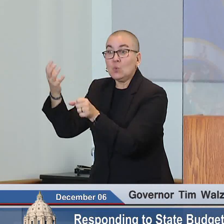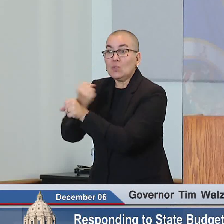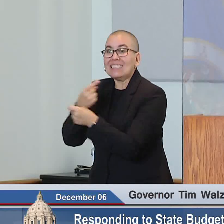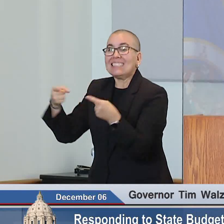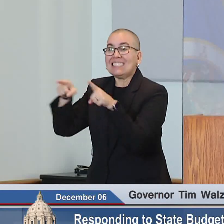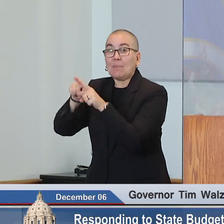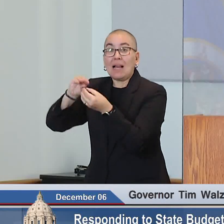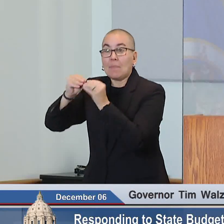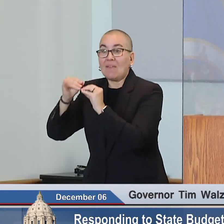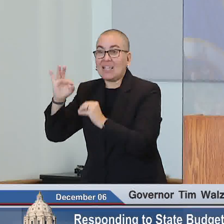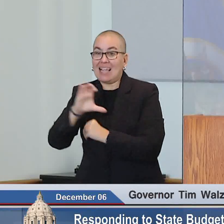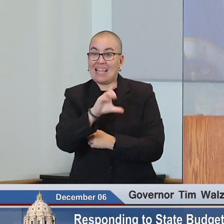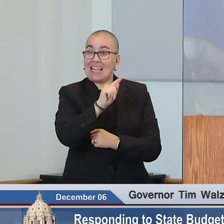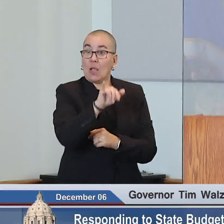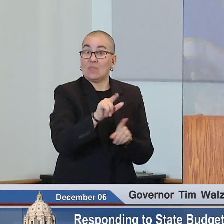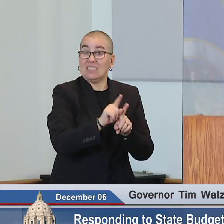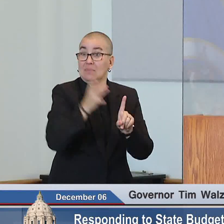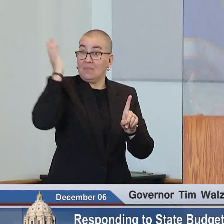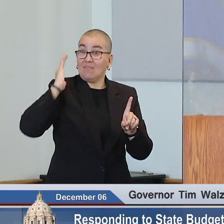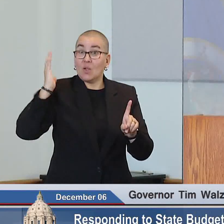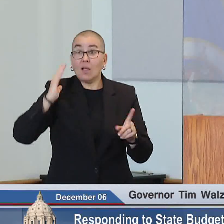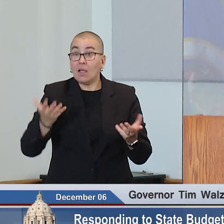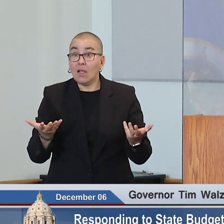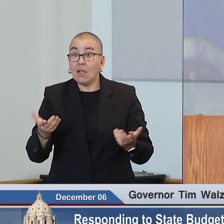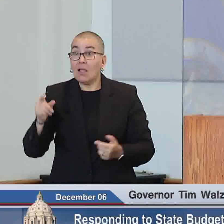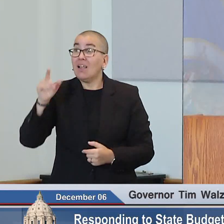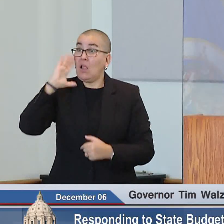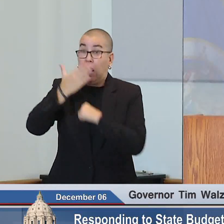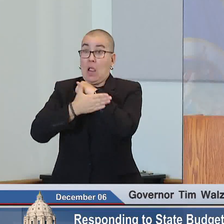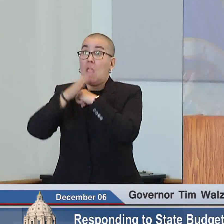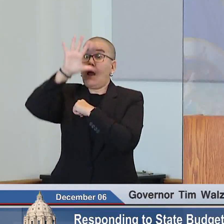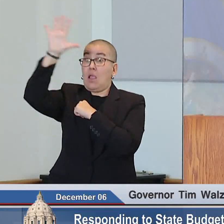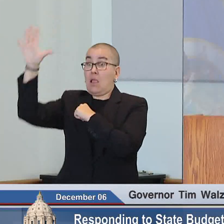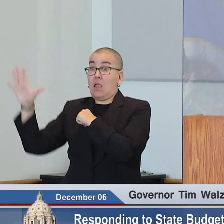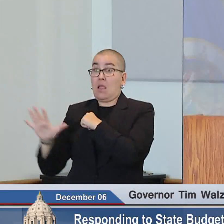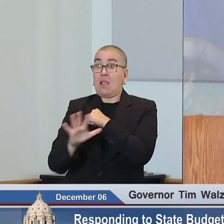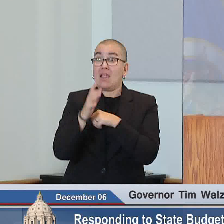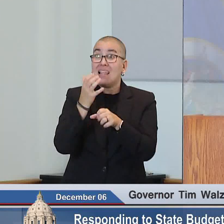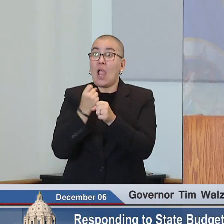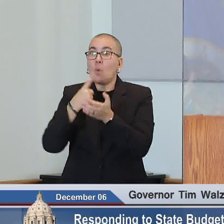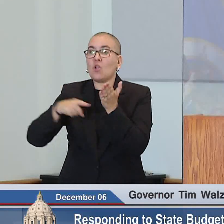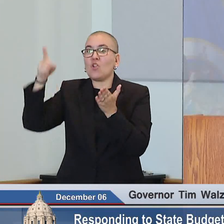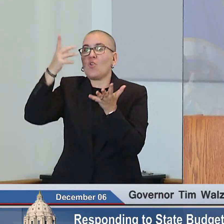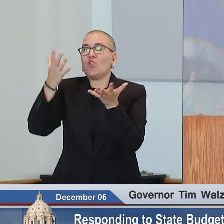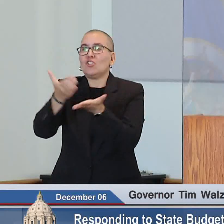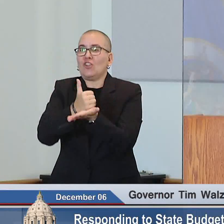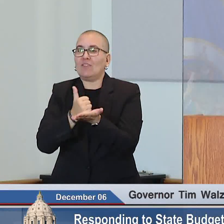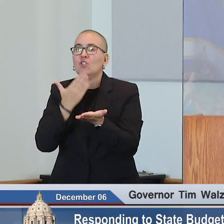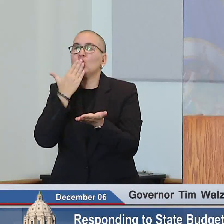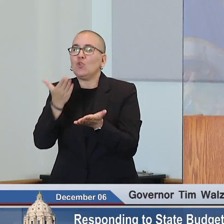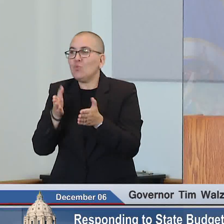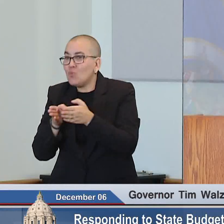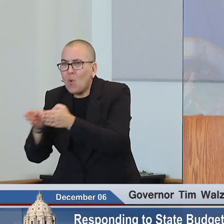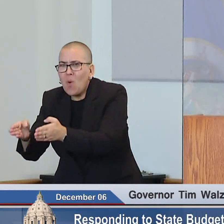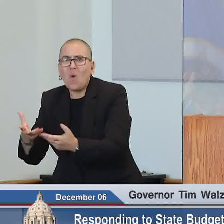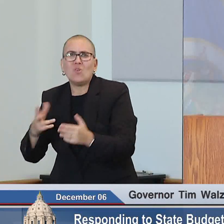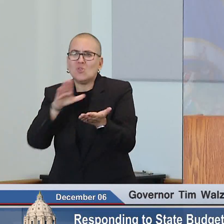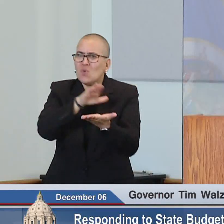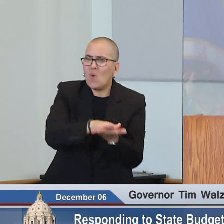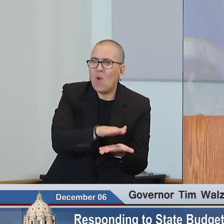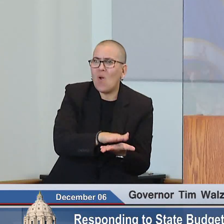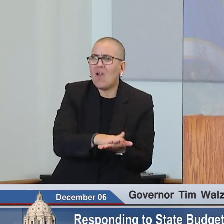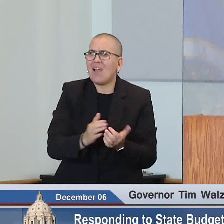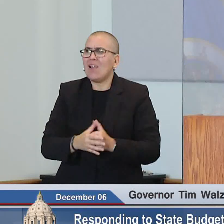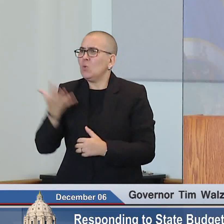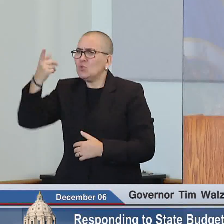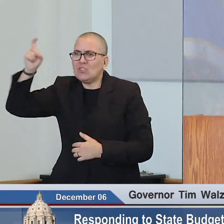those counties, especially in greater Minnesota, are going to get exactly what they deserve. Good roads, good schools, aid to do the things that they need to do. So I think the reason that